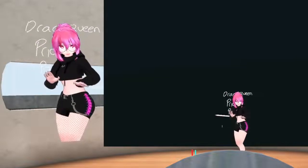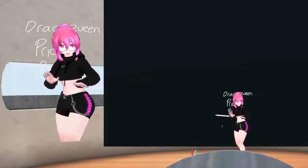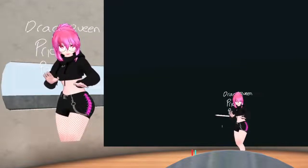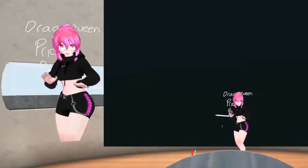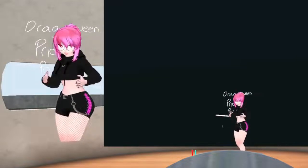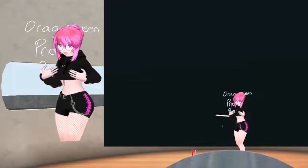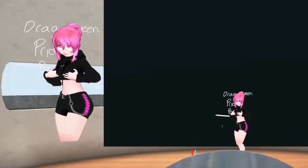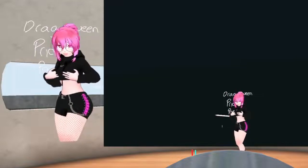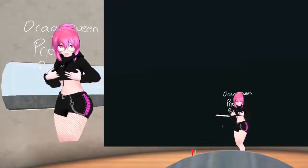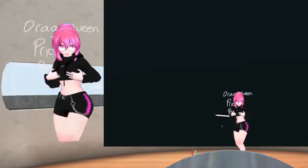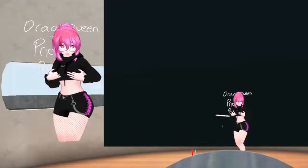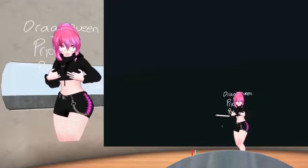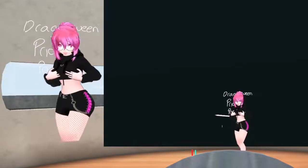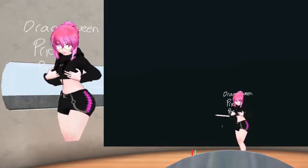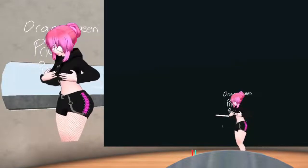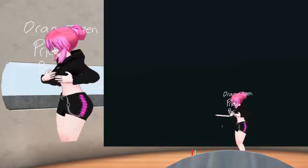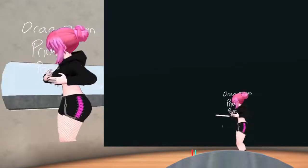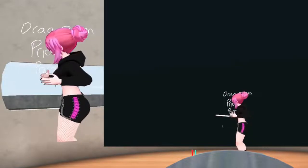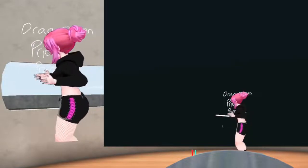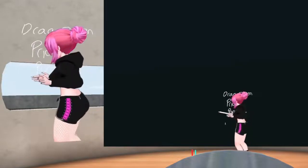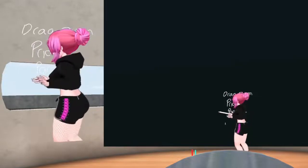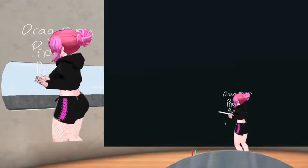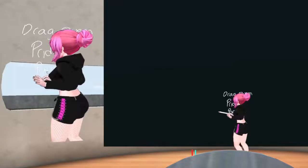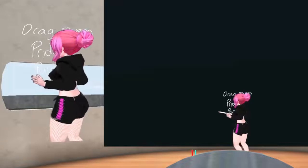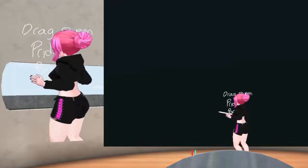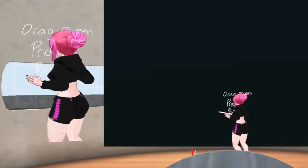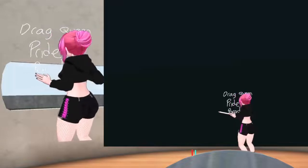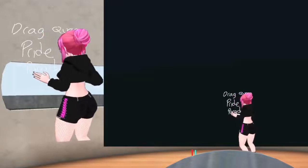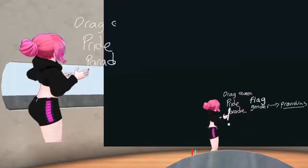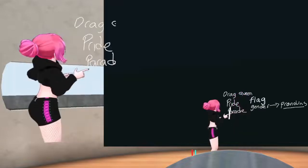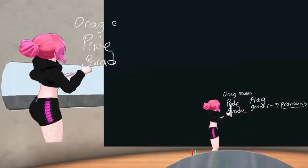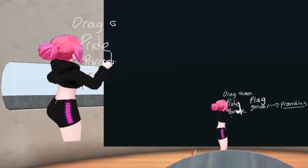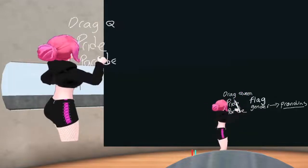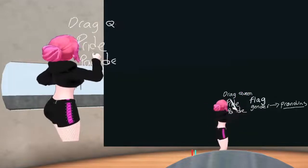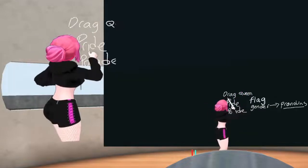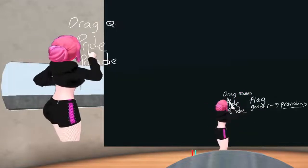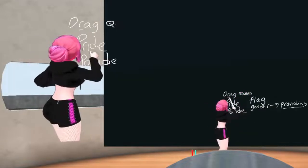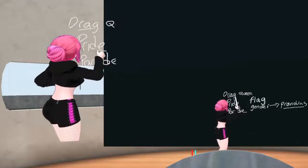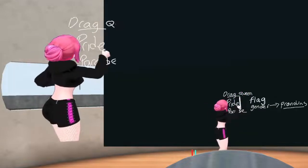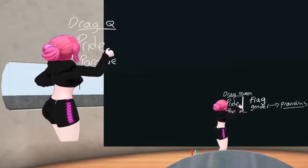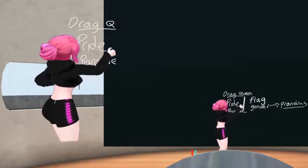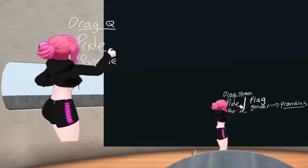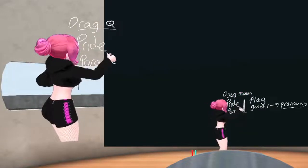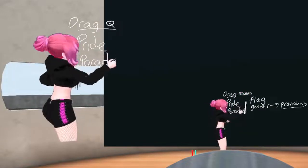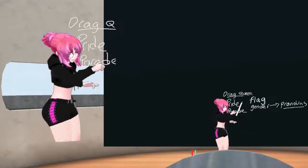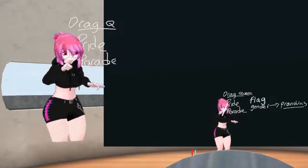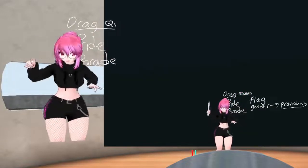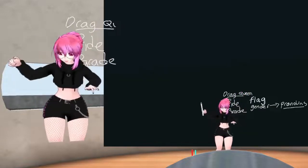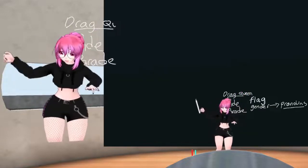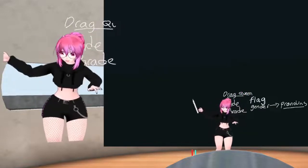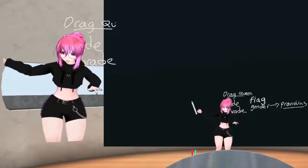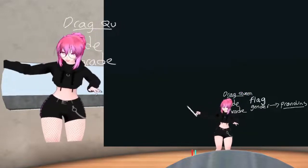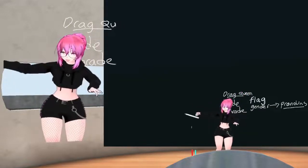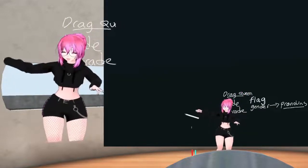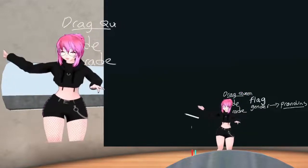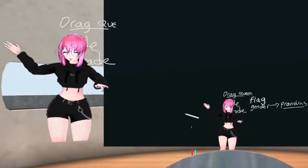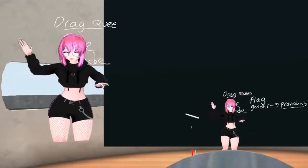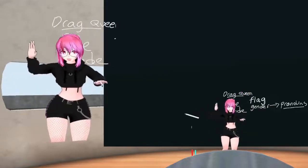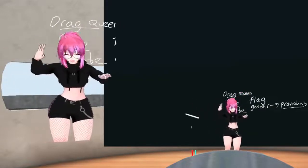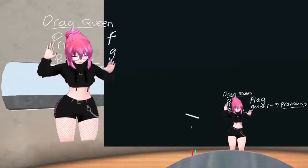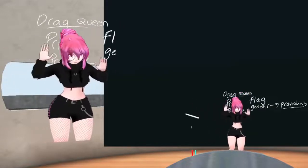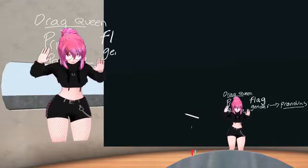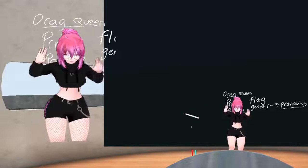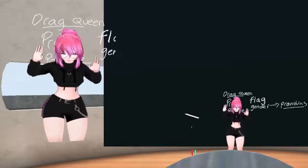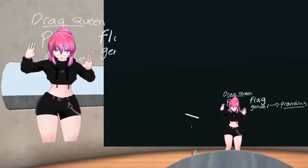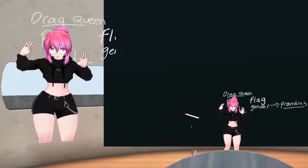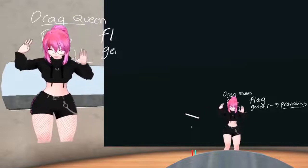Okay, they're back. I haven't really checked in my area yet, so that's good to know. So drag queen. Oh, none. Drag queen. I can't think of an example of